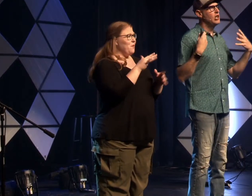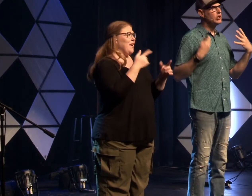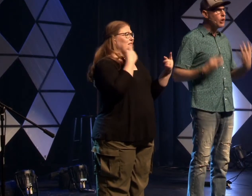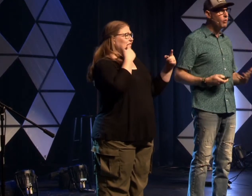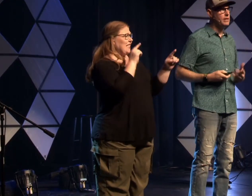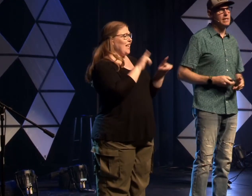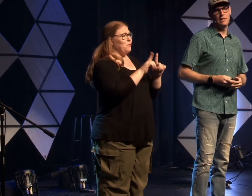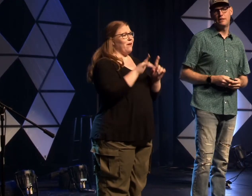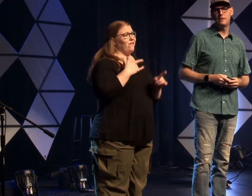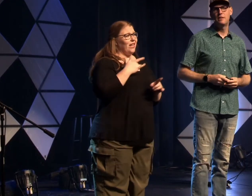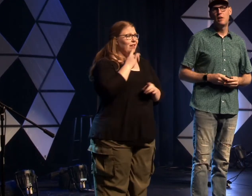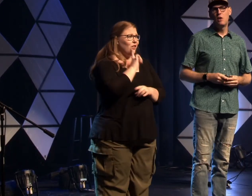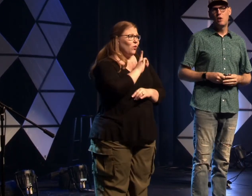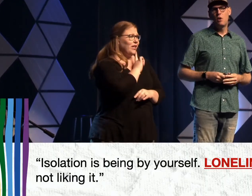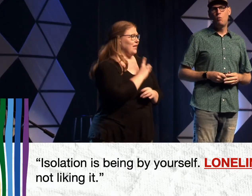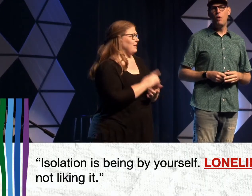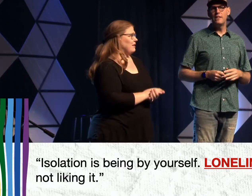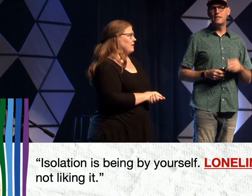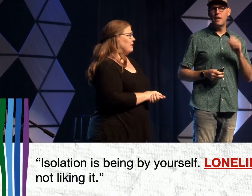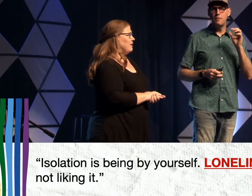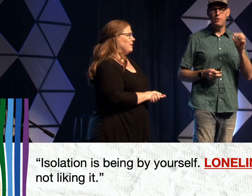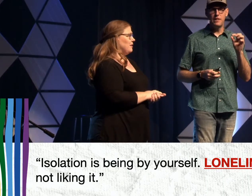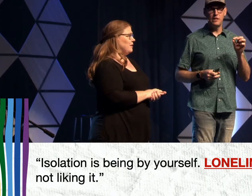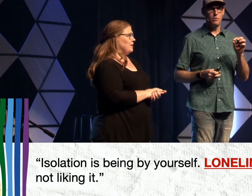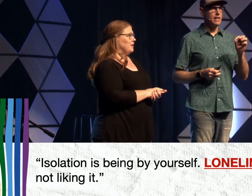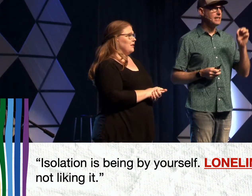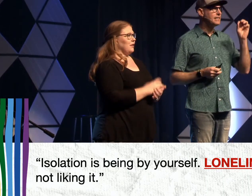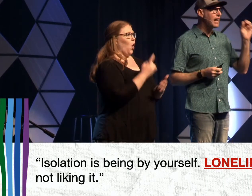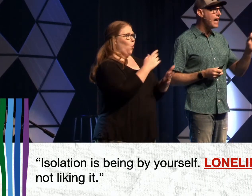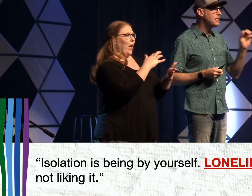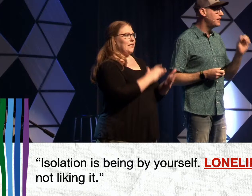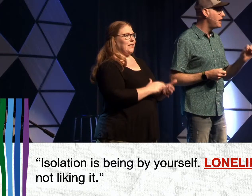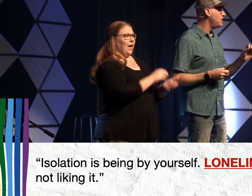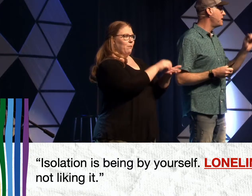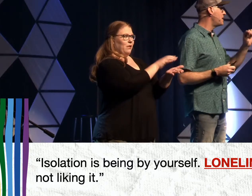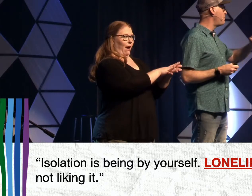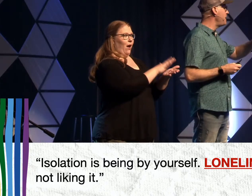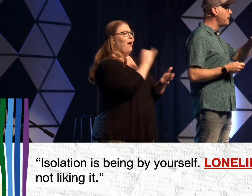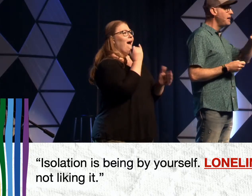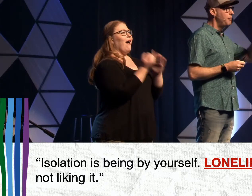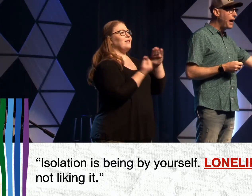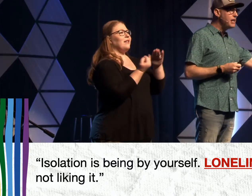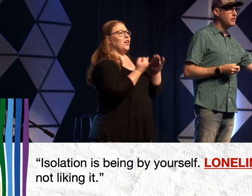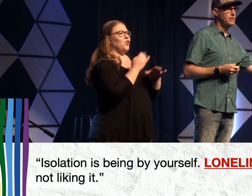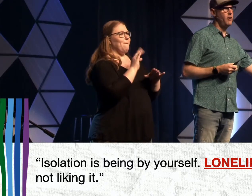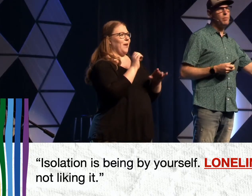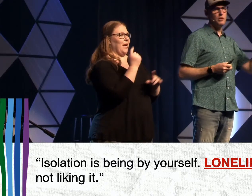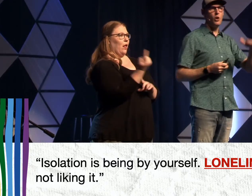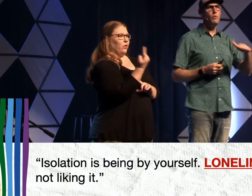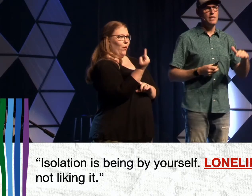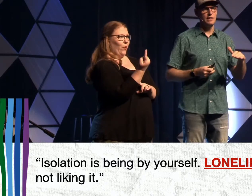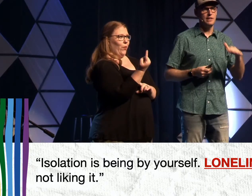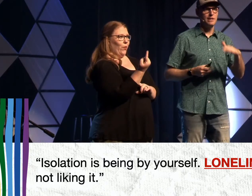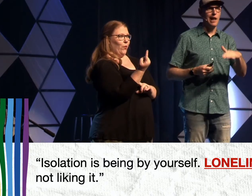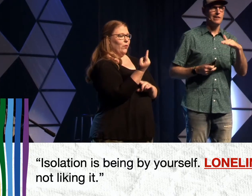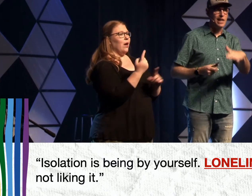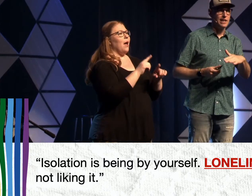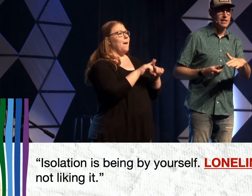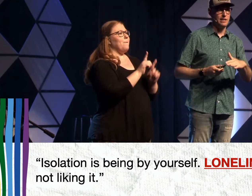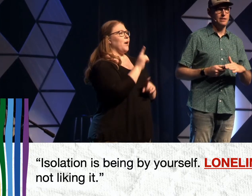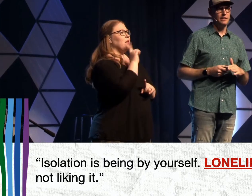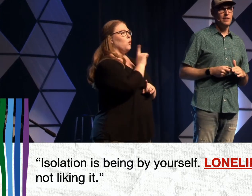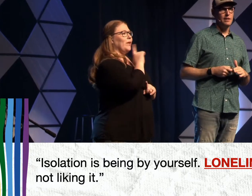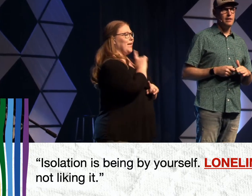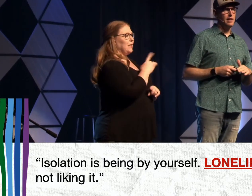feeling loneliness. One study put it this way. It says that isolation is being by yourself, but loneliness is not